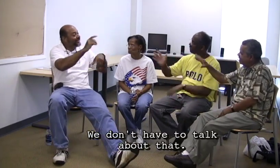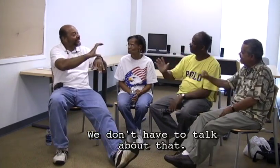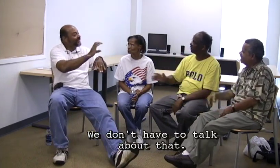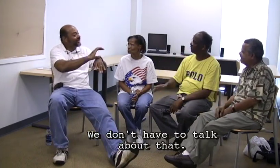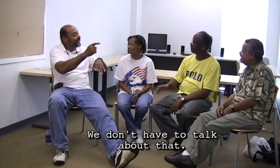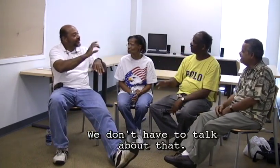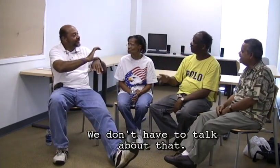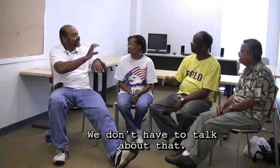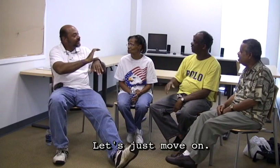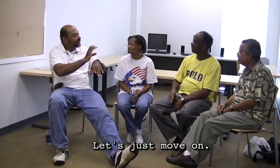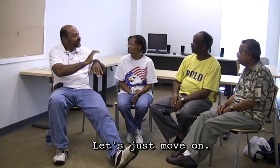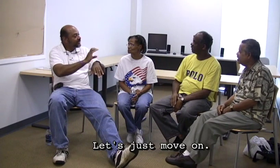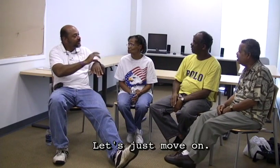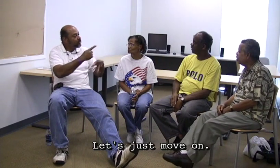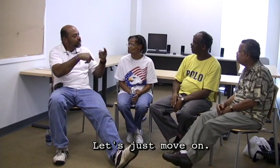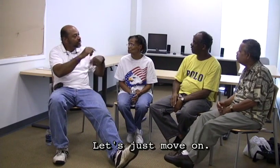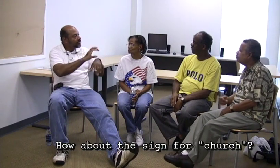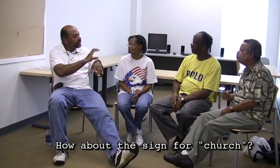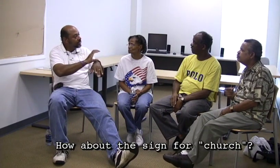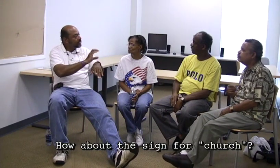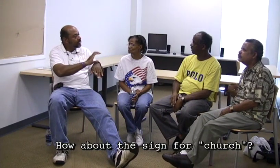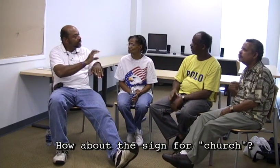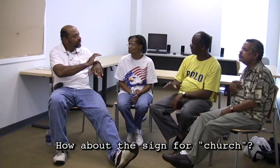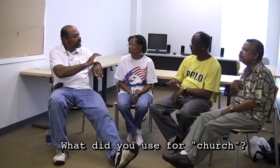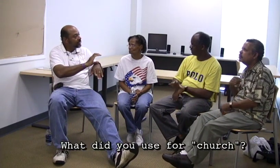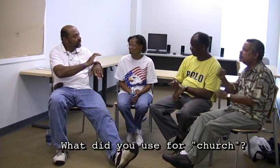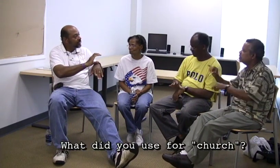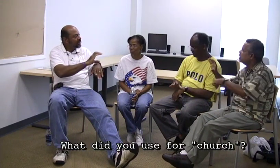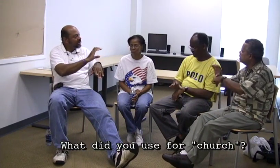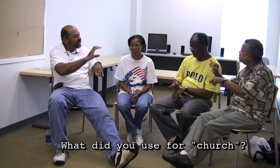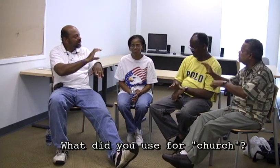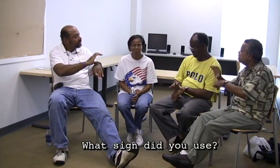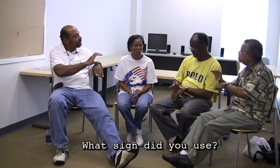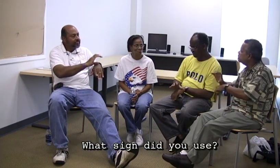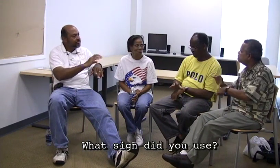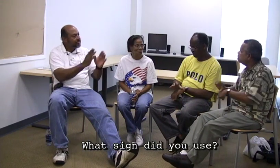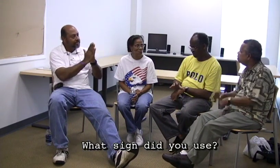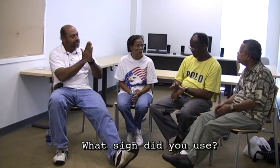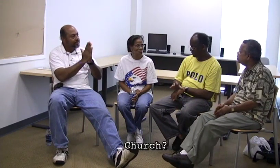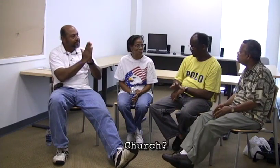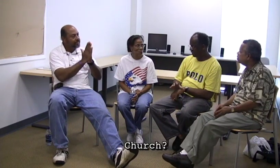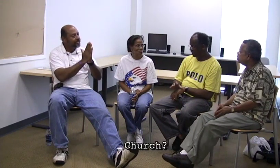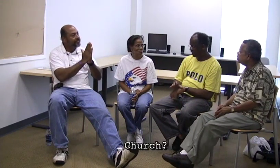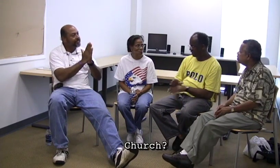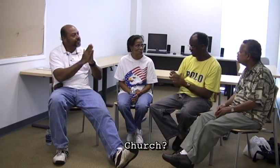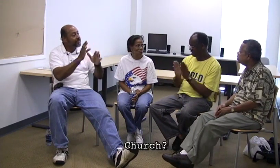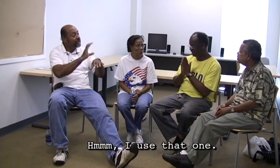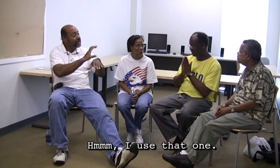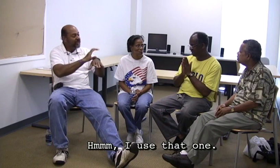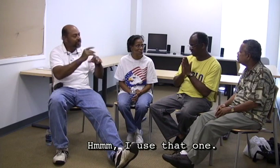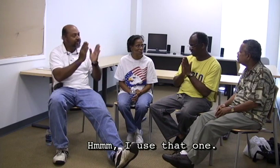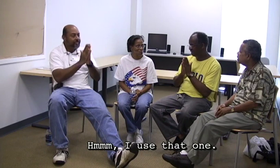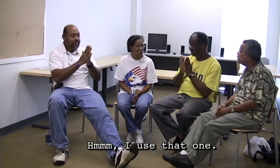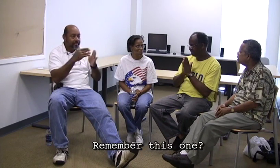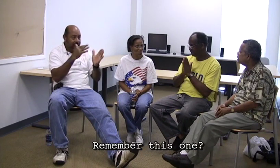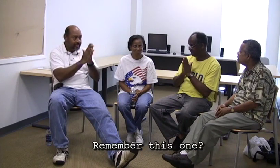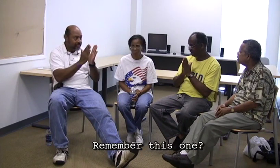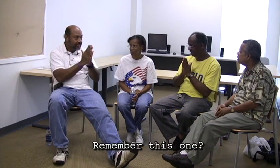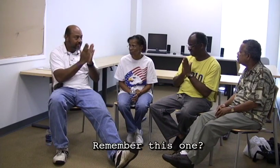just move on. How about the sign for church? What did you use for church? What sign did you use? Church? I used that Remember one. this one? Both hands together